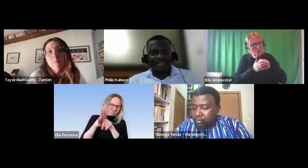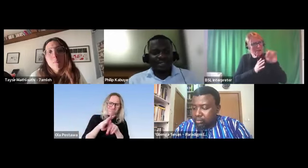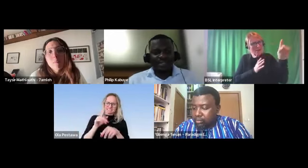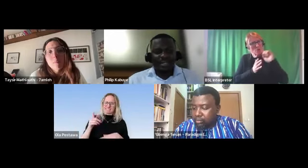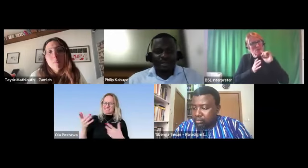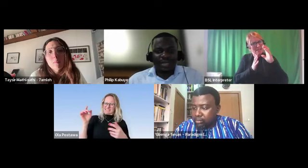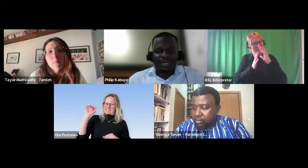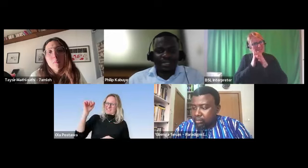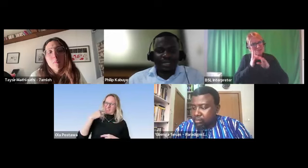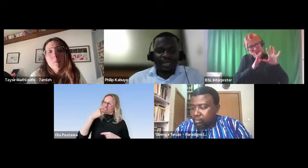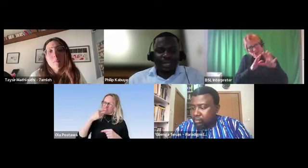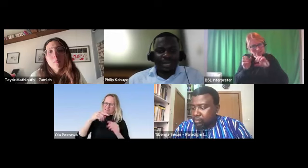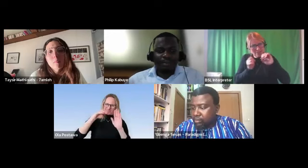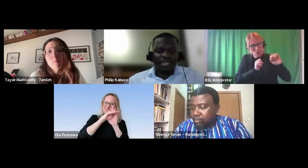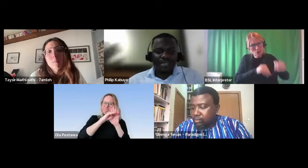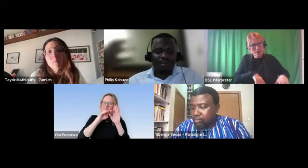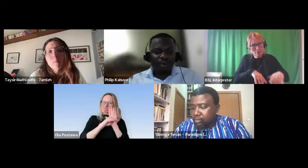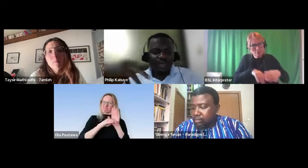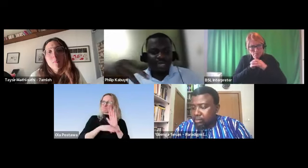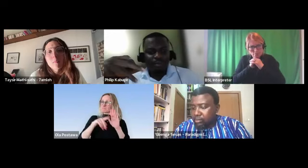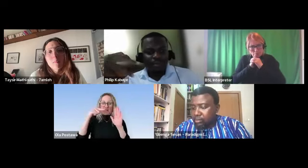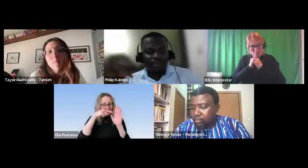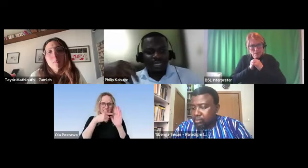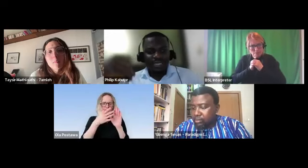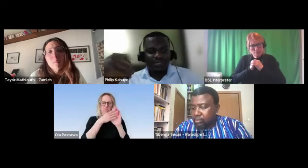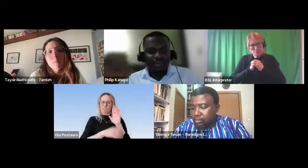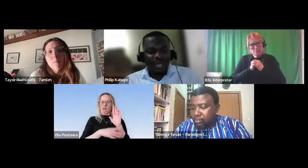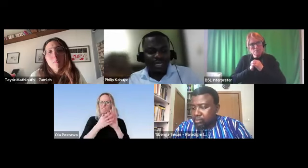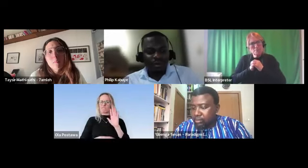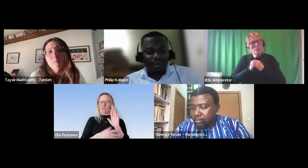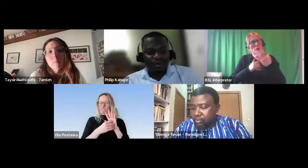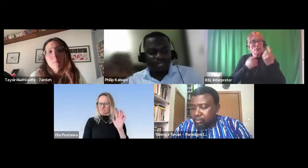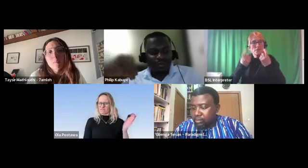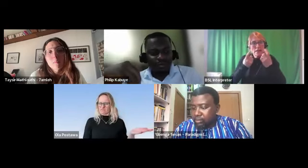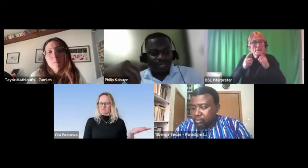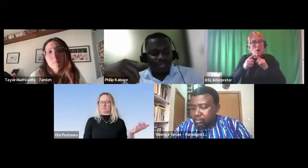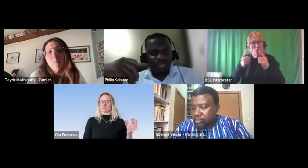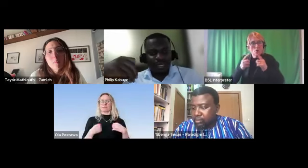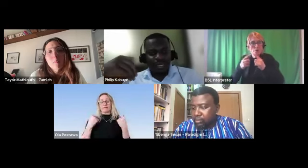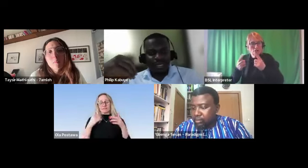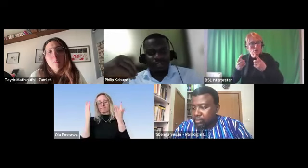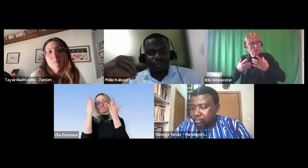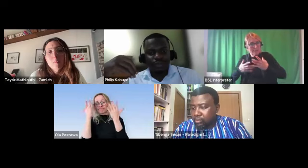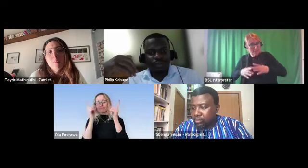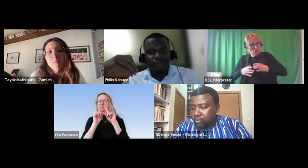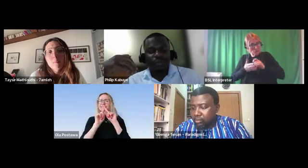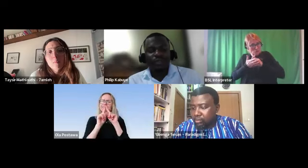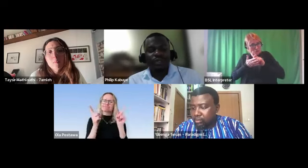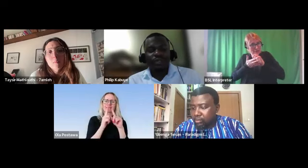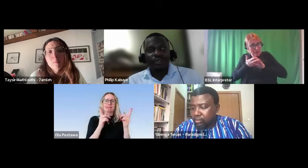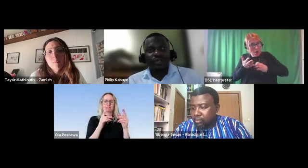leading us into their path. But the more we think about alternatives, we write our own script